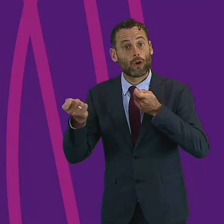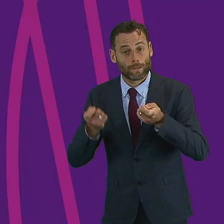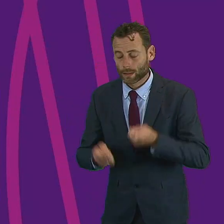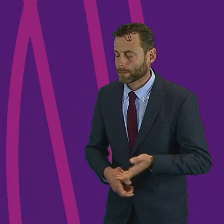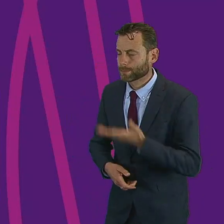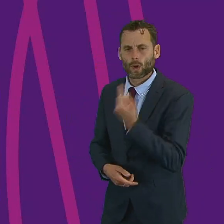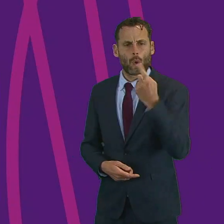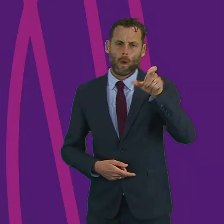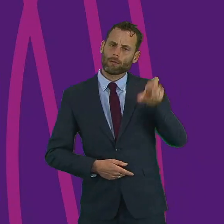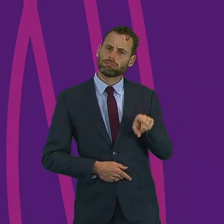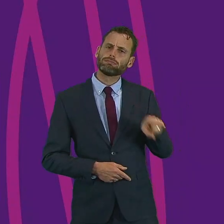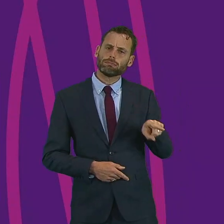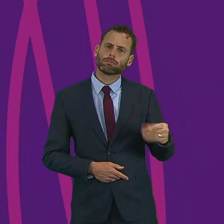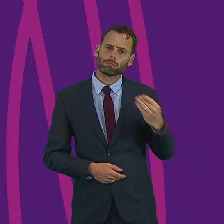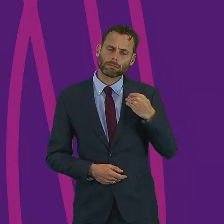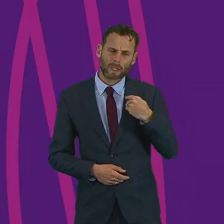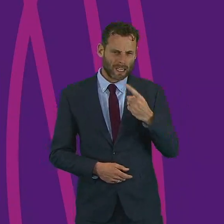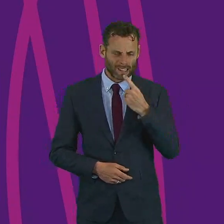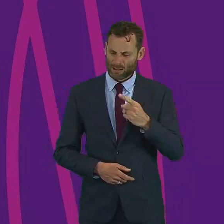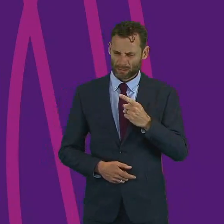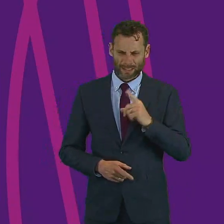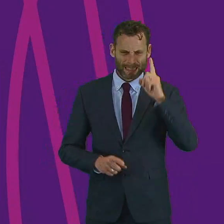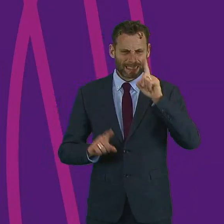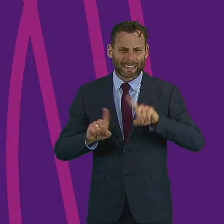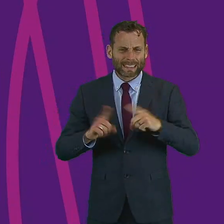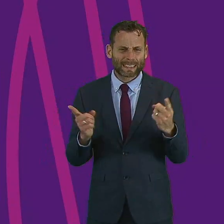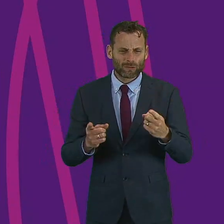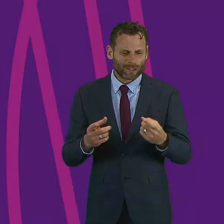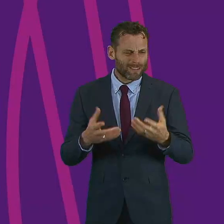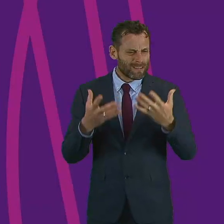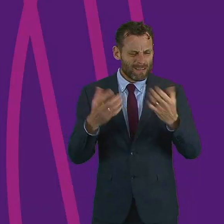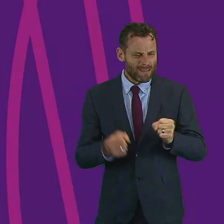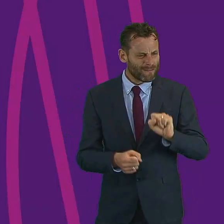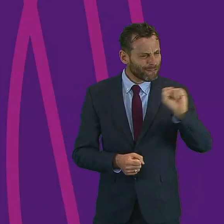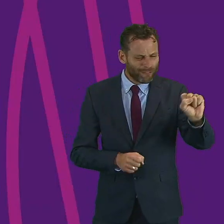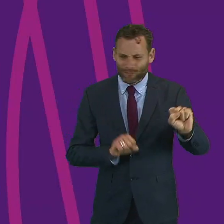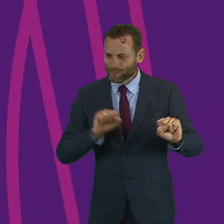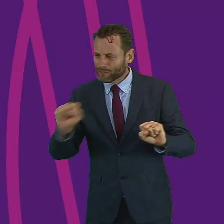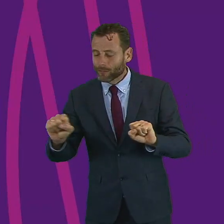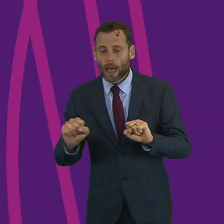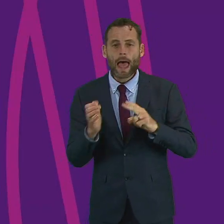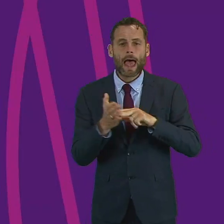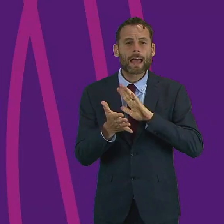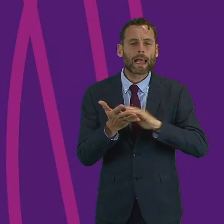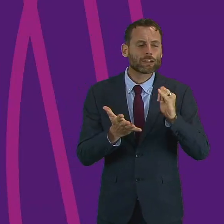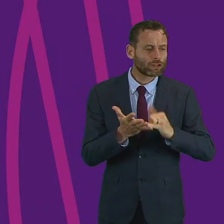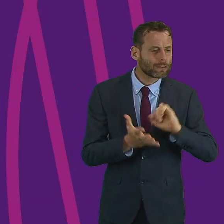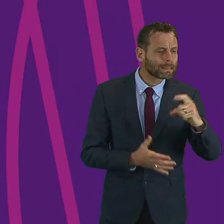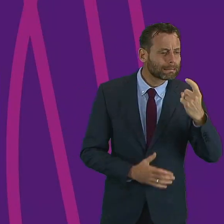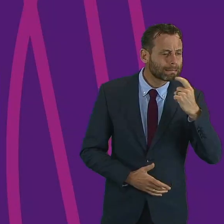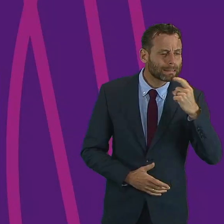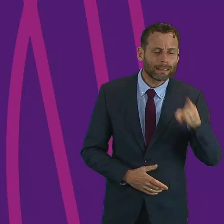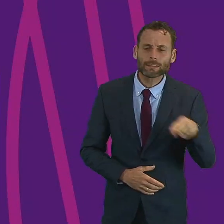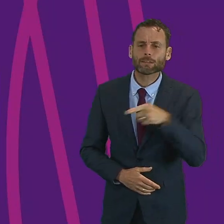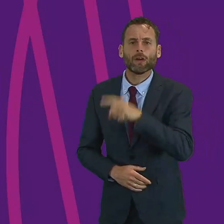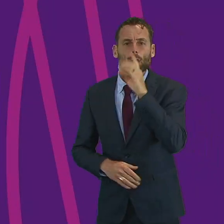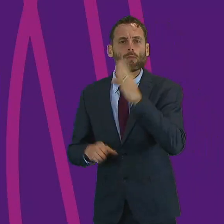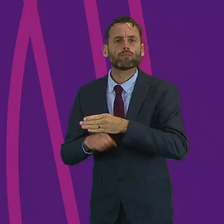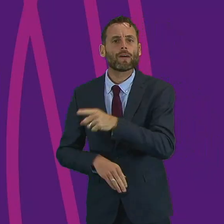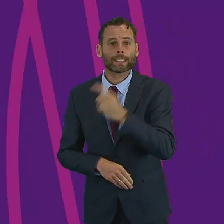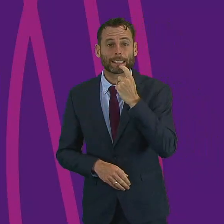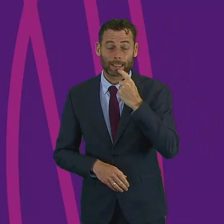calling back on that number so that you can verify that they are legitimate. As with all types of scams, anybody who becomes the